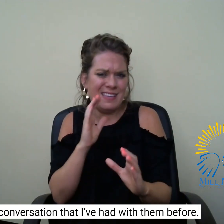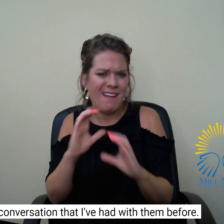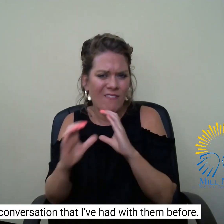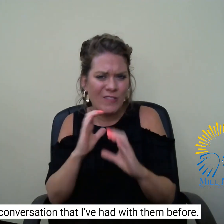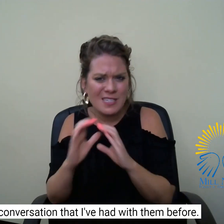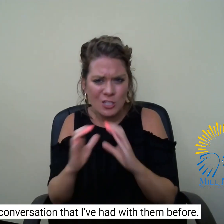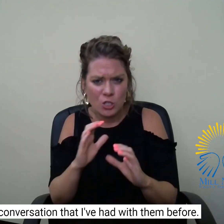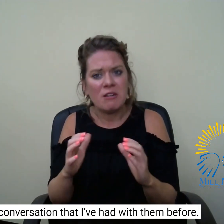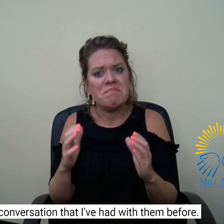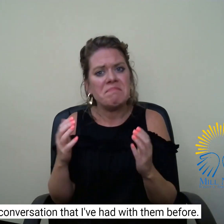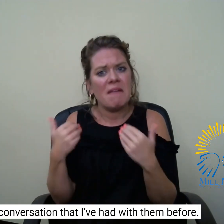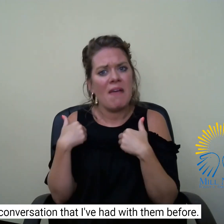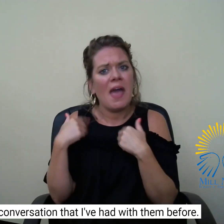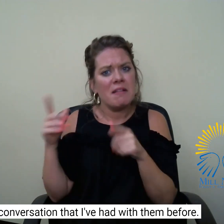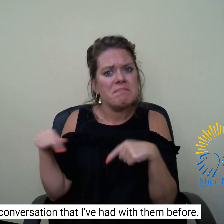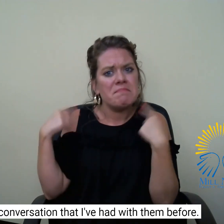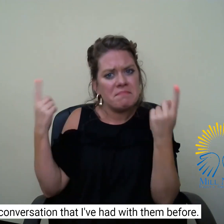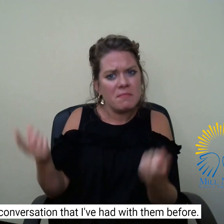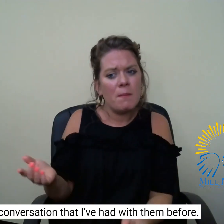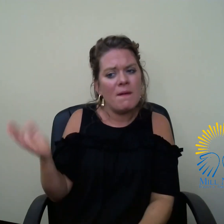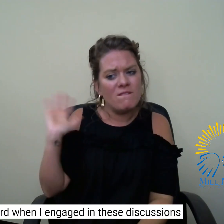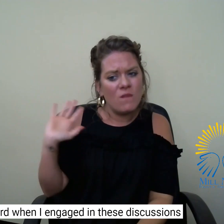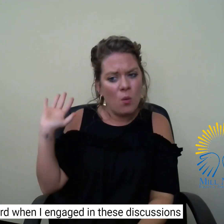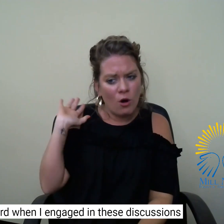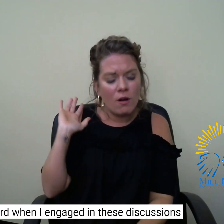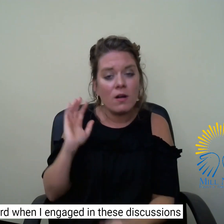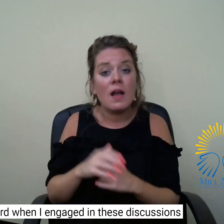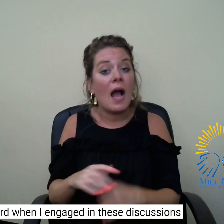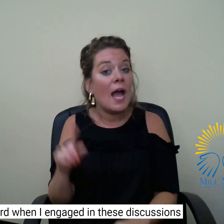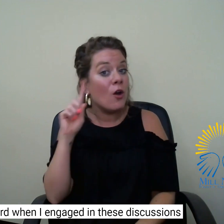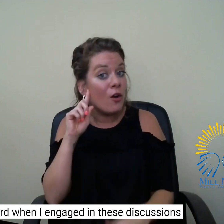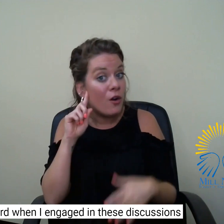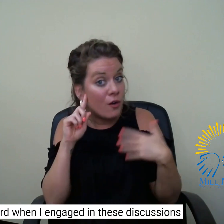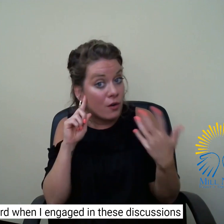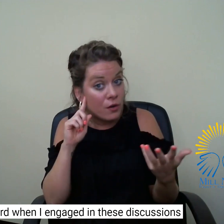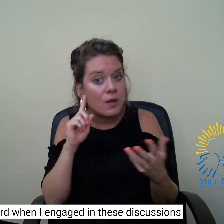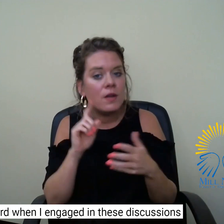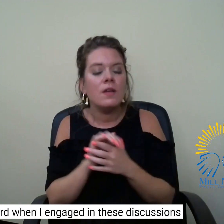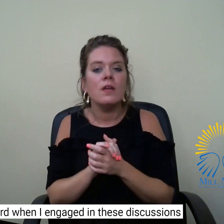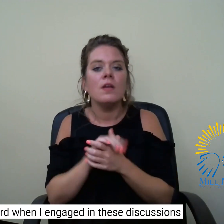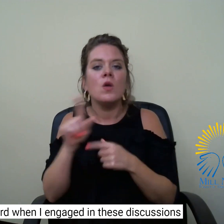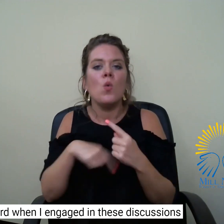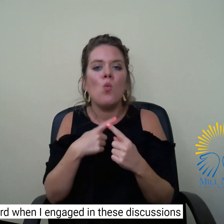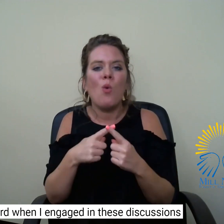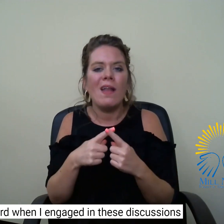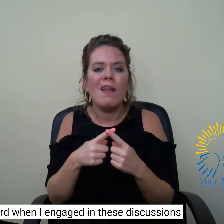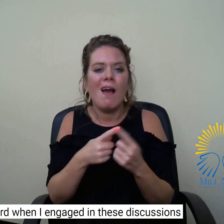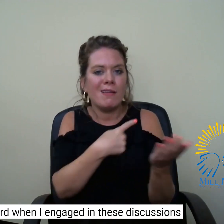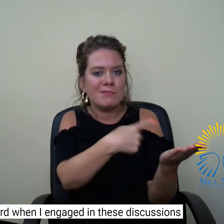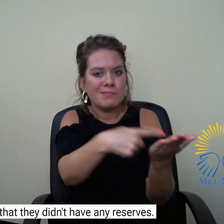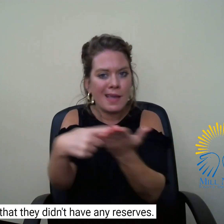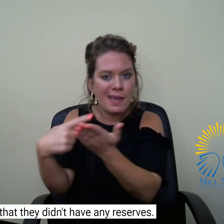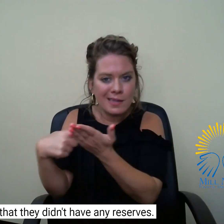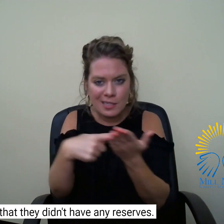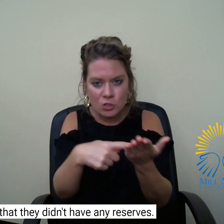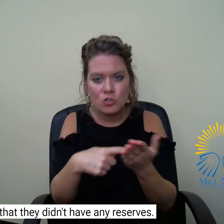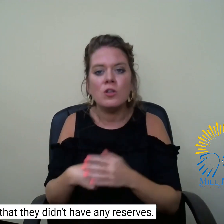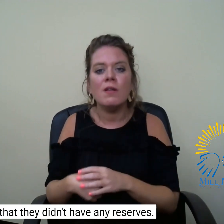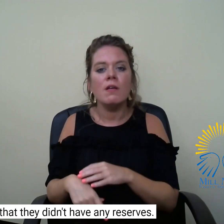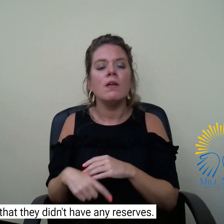that I've had with them before. What I heard when I engaged in these discussions was that they didn't have